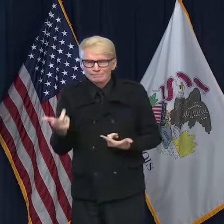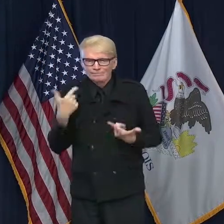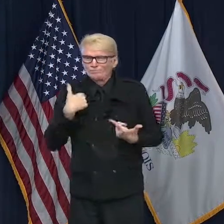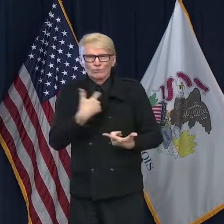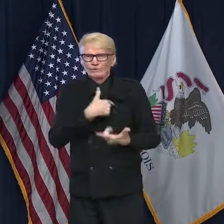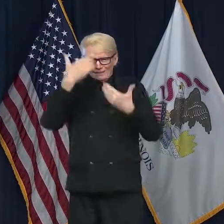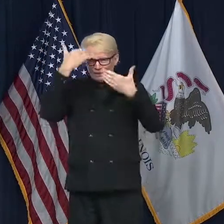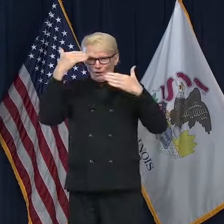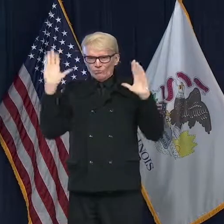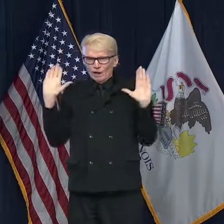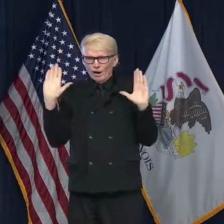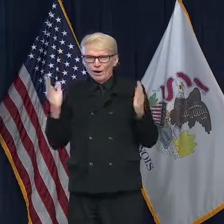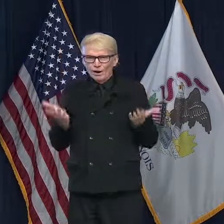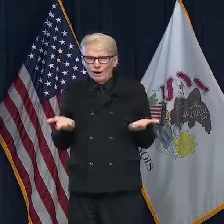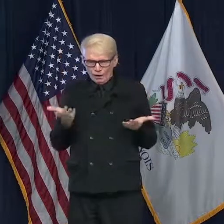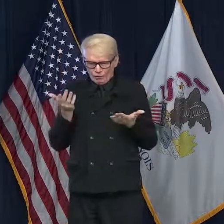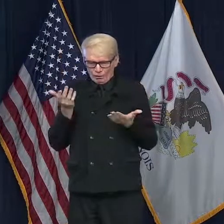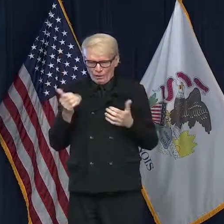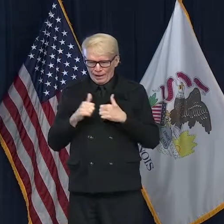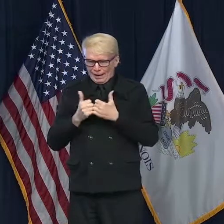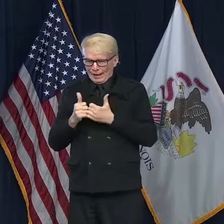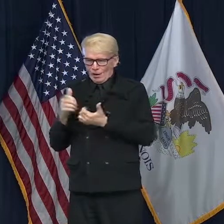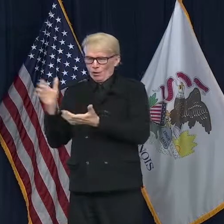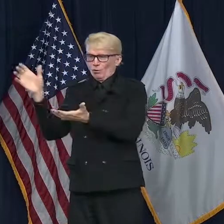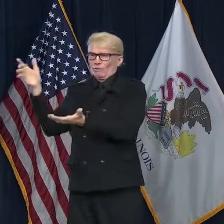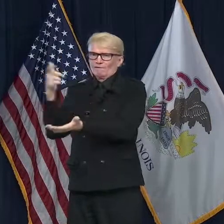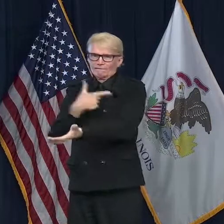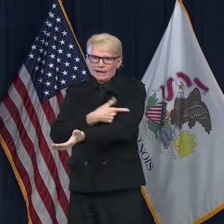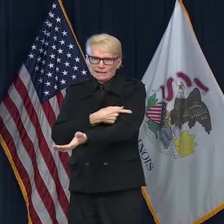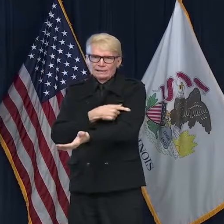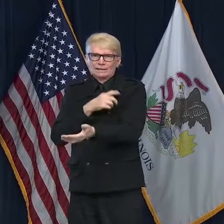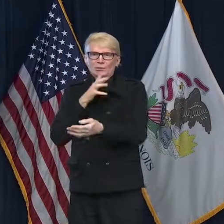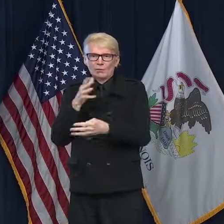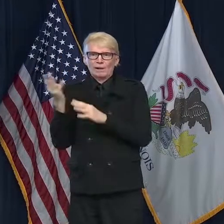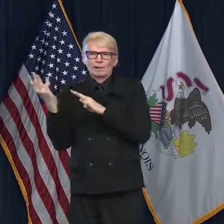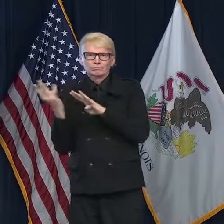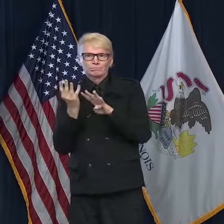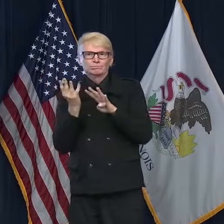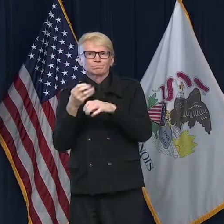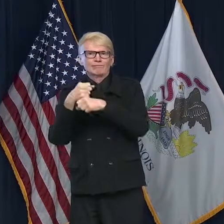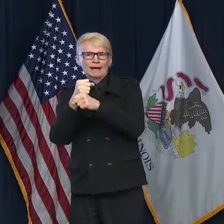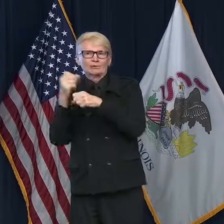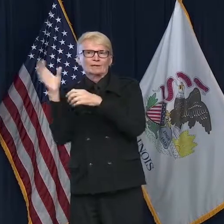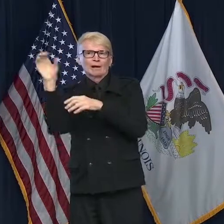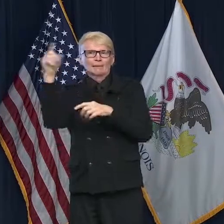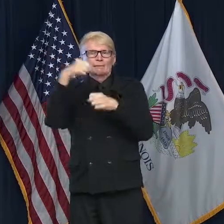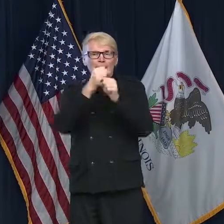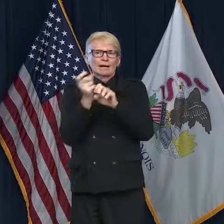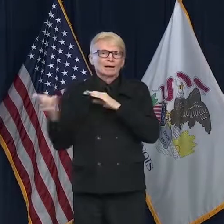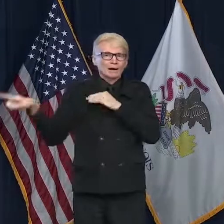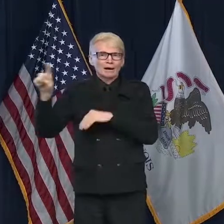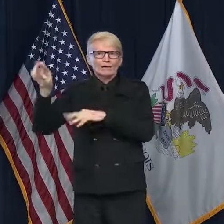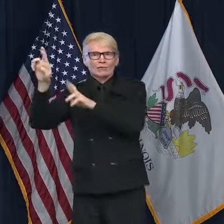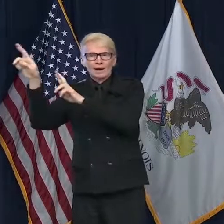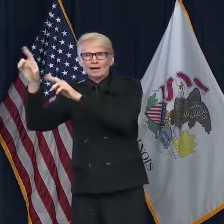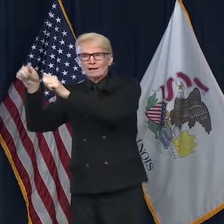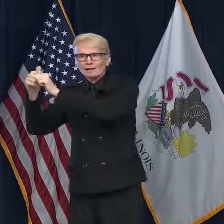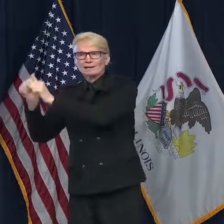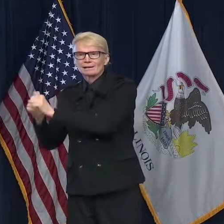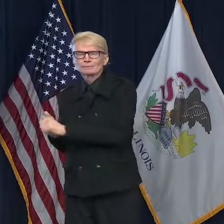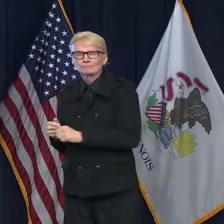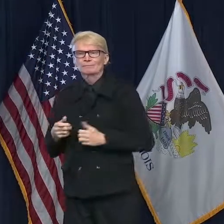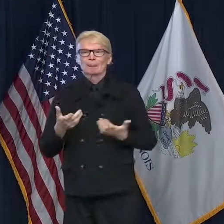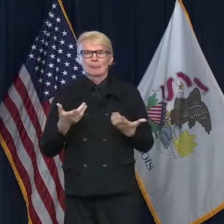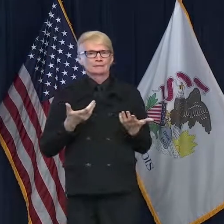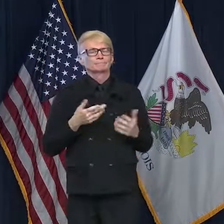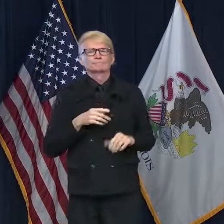what vaccine production and deliveries will look like, it's impossible to predict. Were you encouraged or discouraged when Dr. Fauci